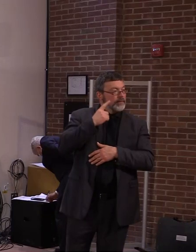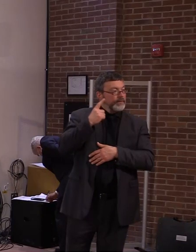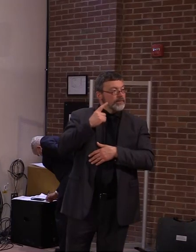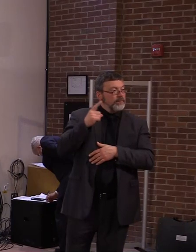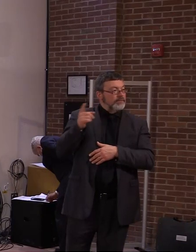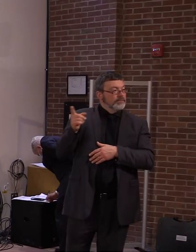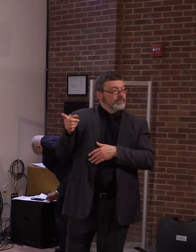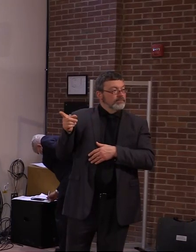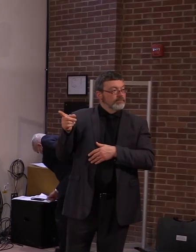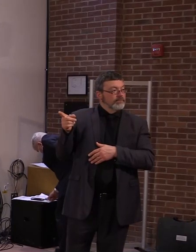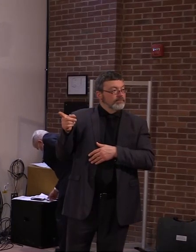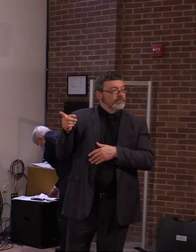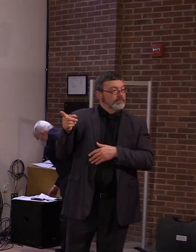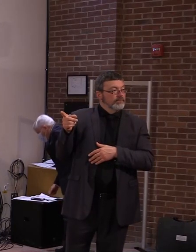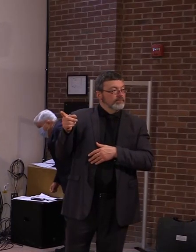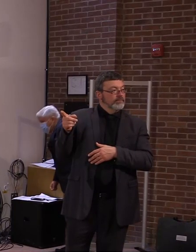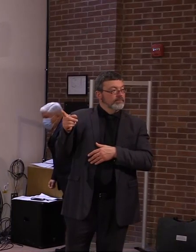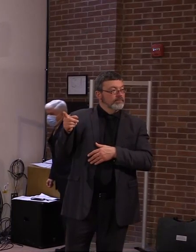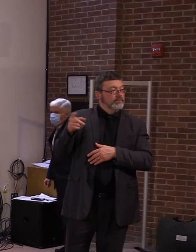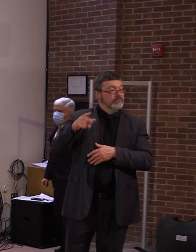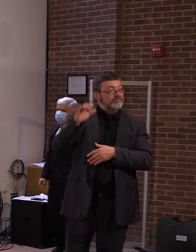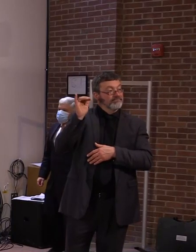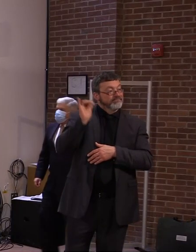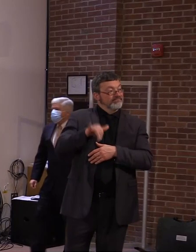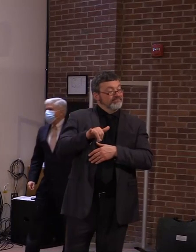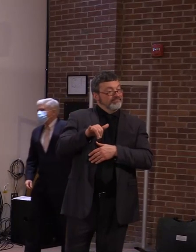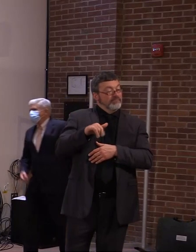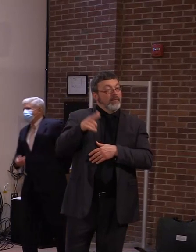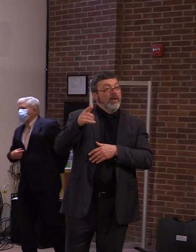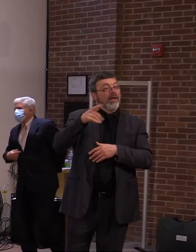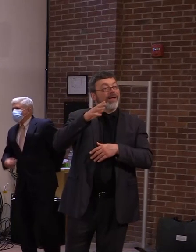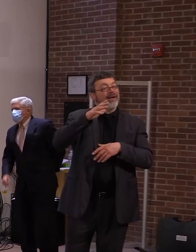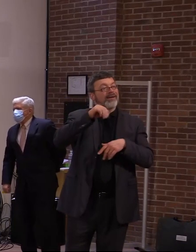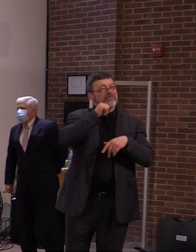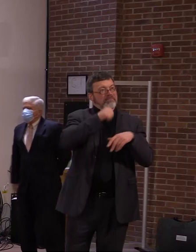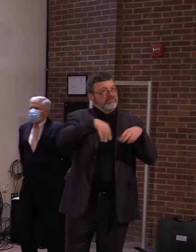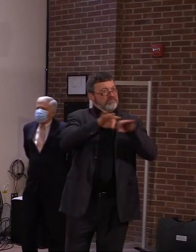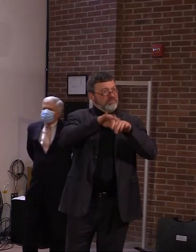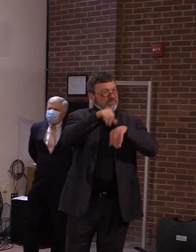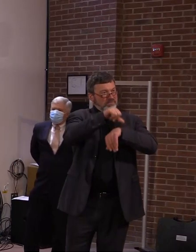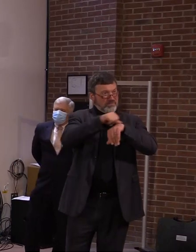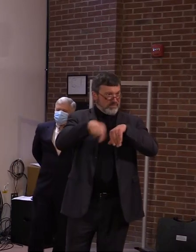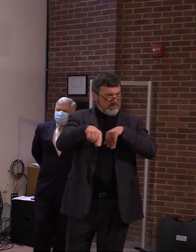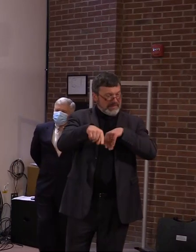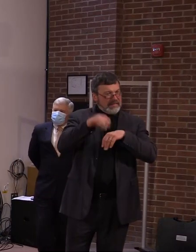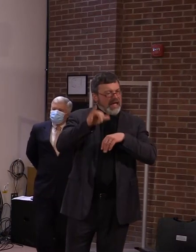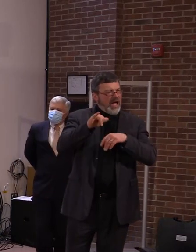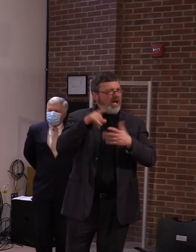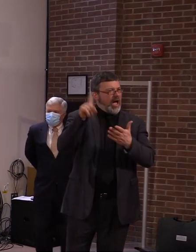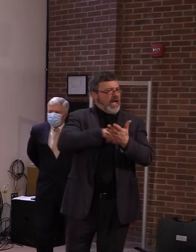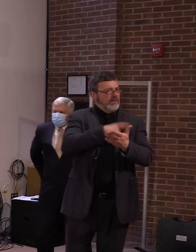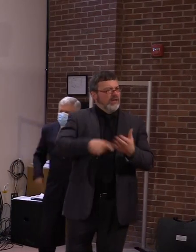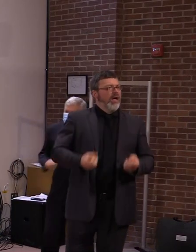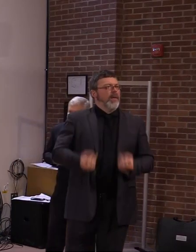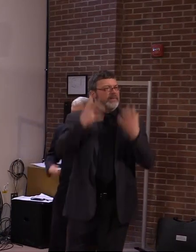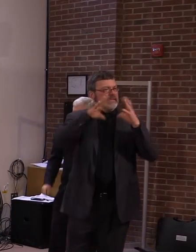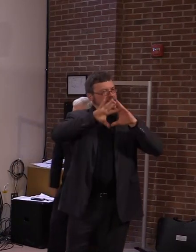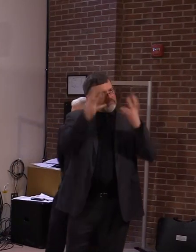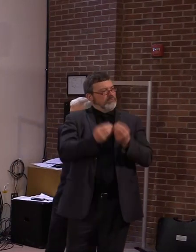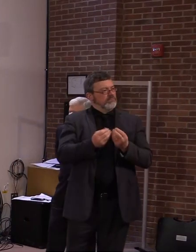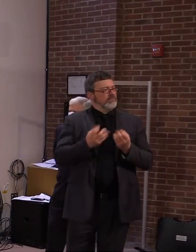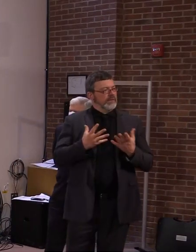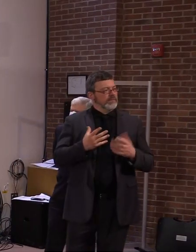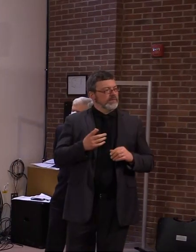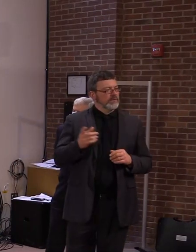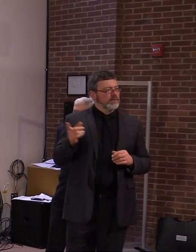have been delayed or canceled lately, and how do you have a sense of how that might affect our future